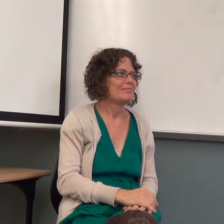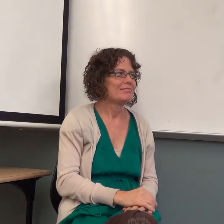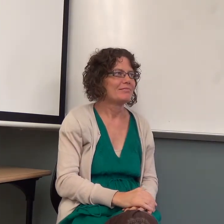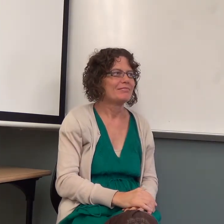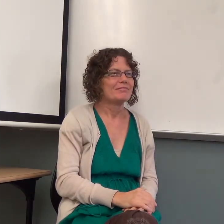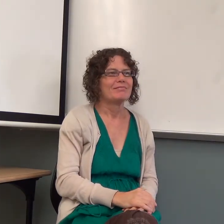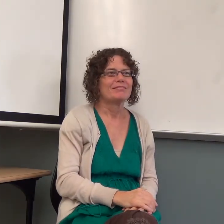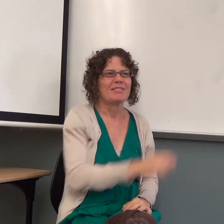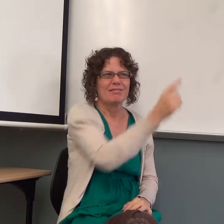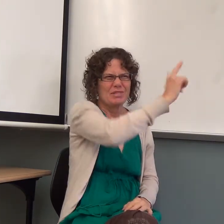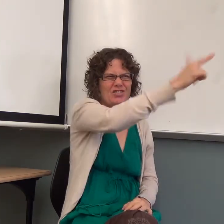First word that comes to mind.